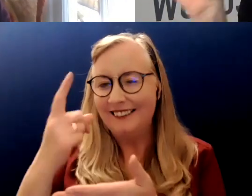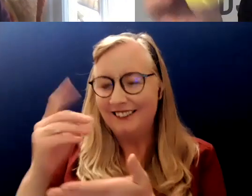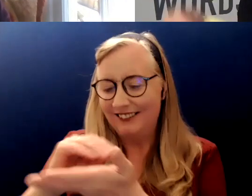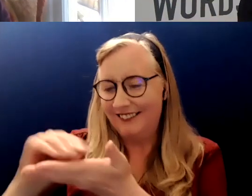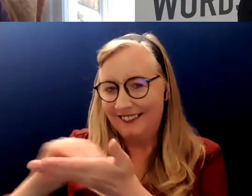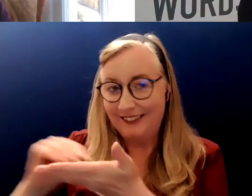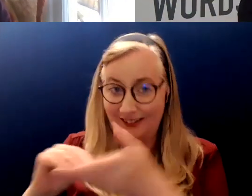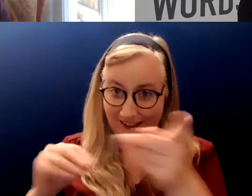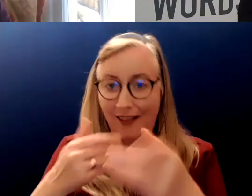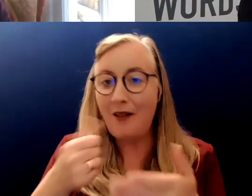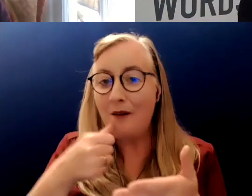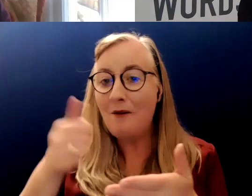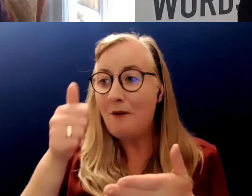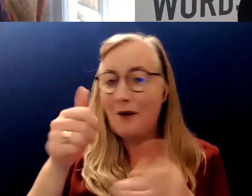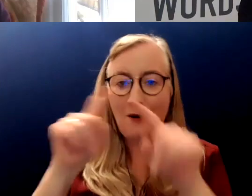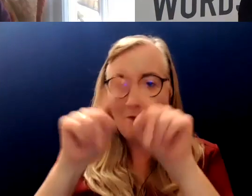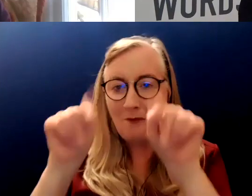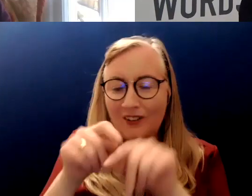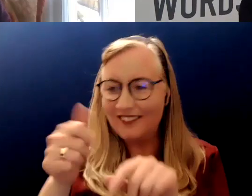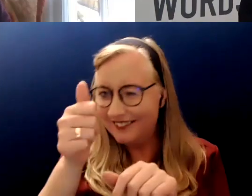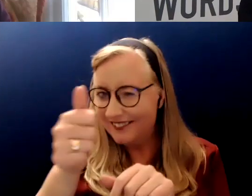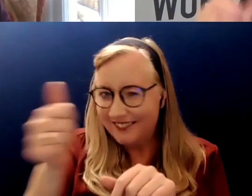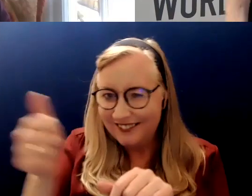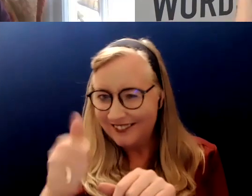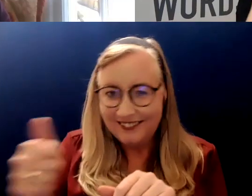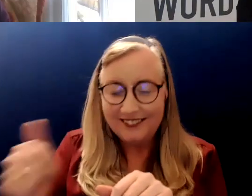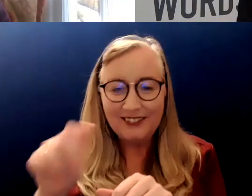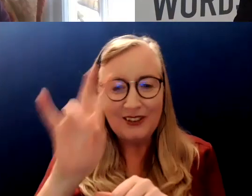little post-it notes because they're fairly key questions.